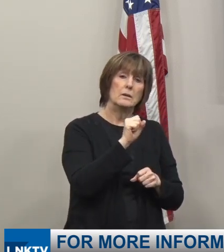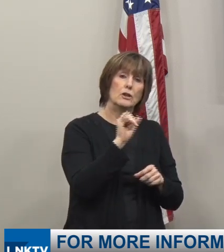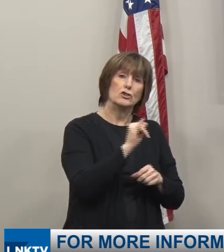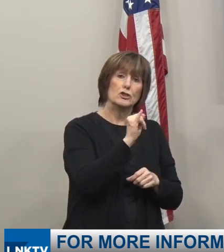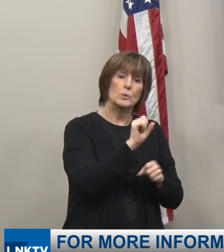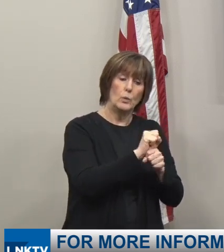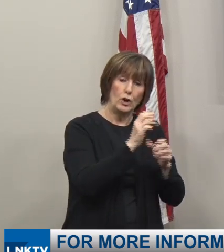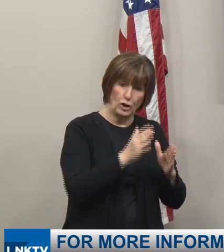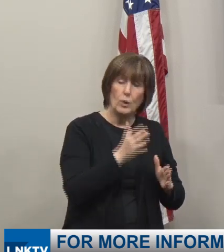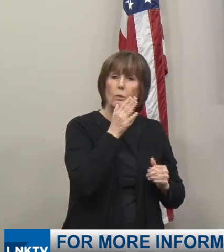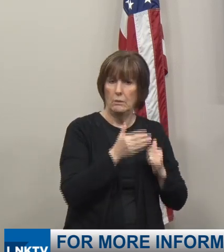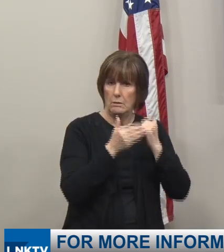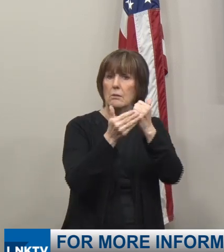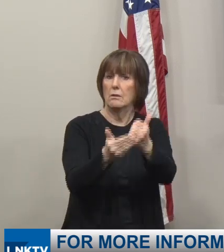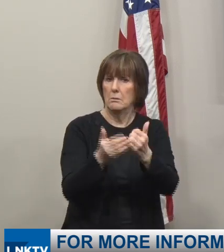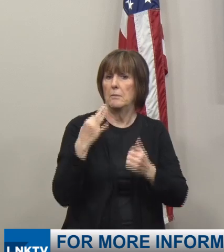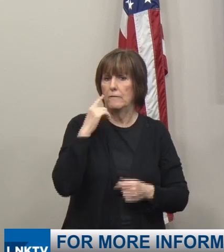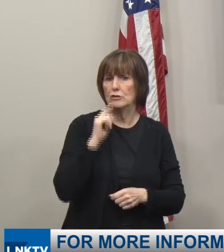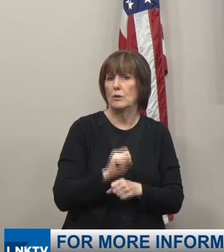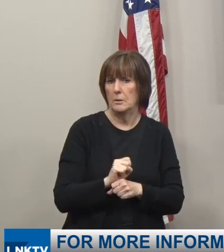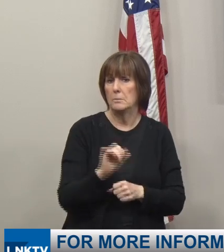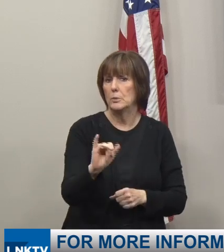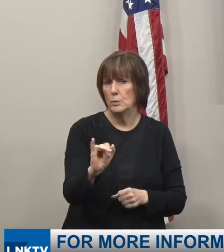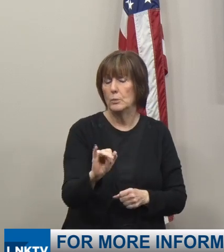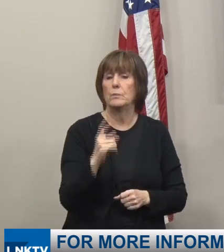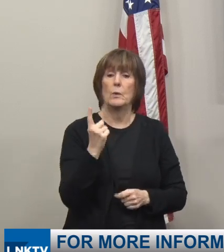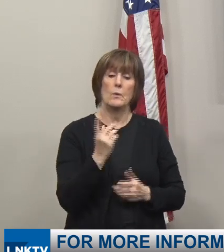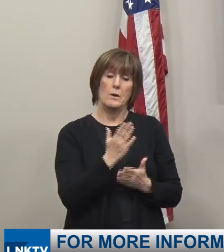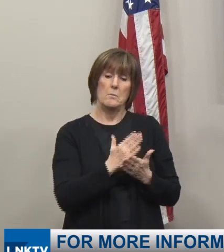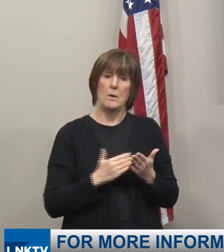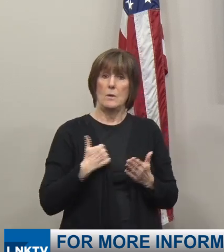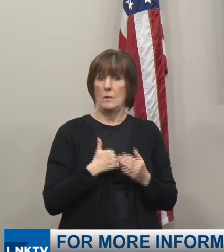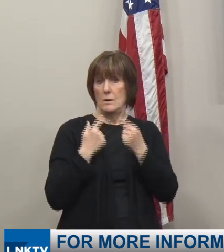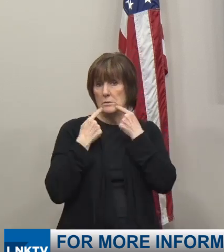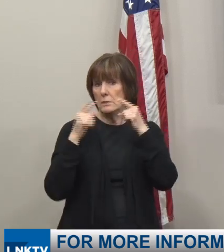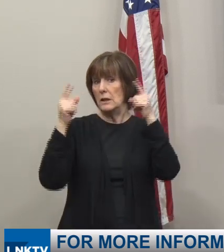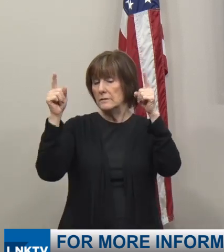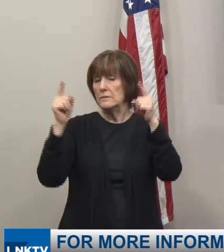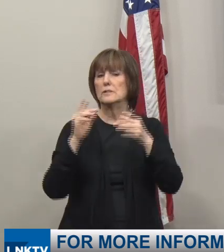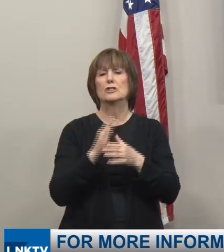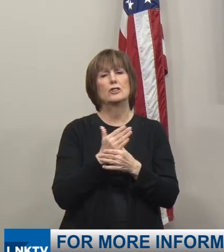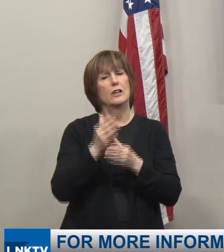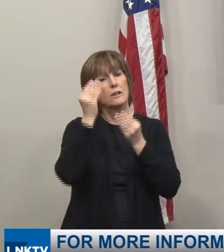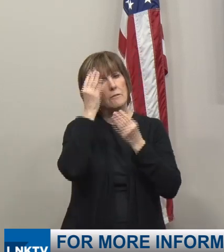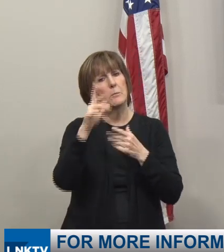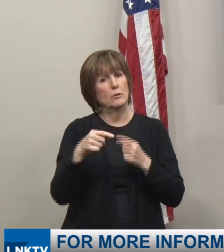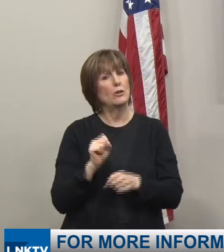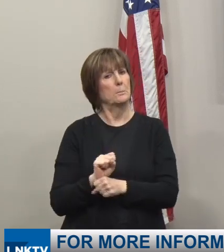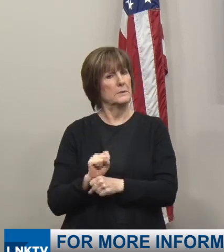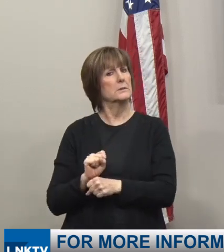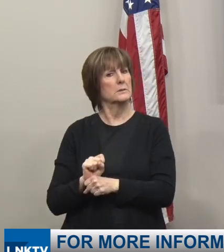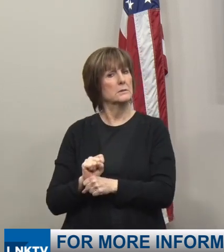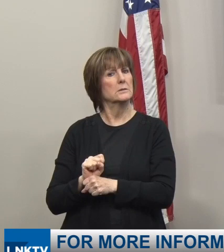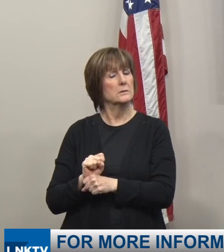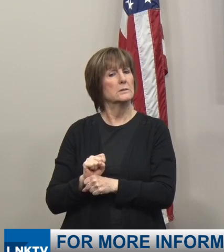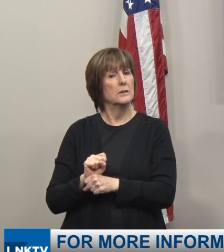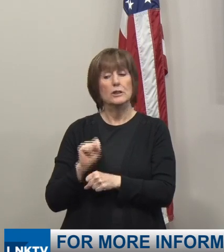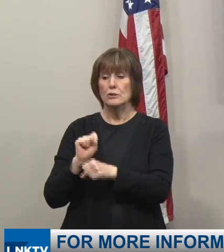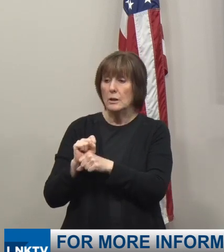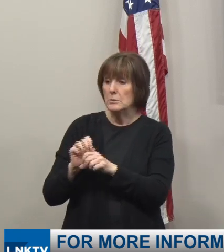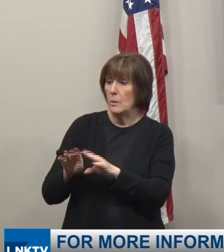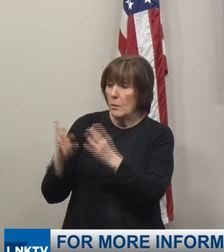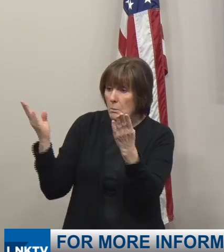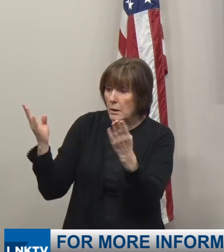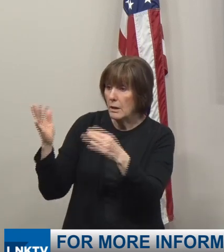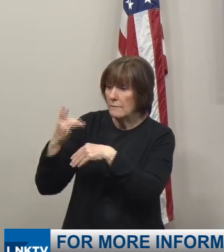for jobs. One aspect that we've been successful at is sharing information about jobs. So as jobs become available,